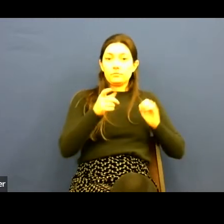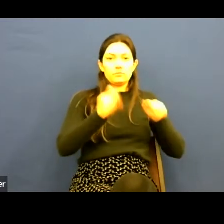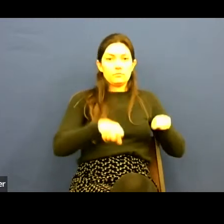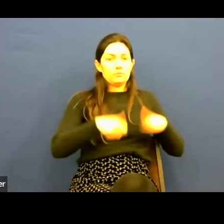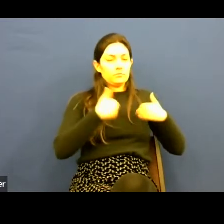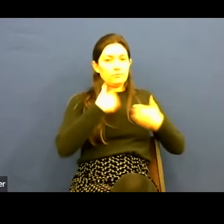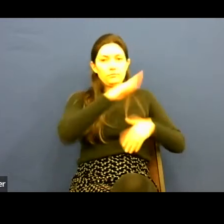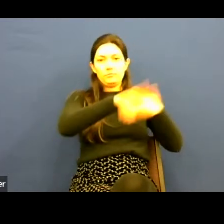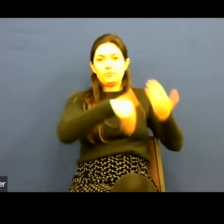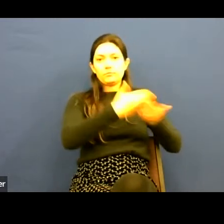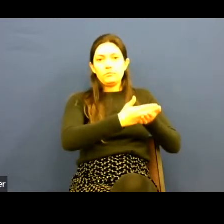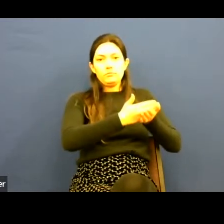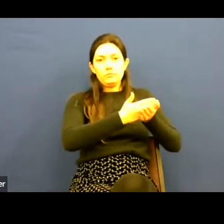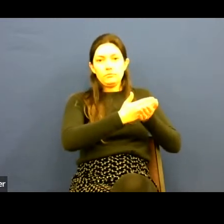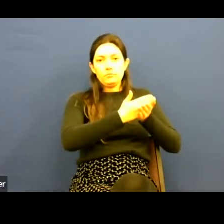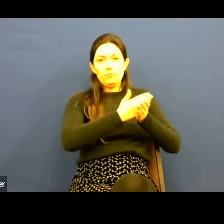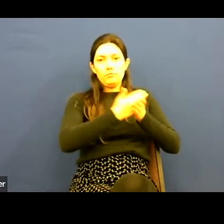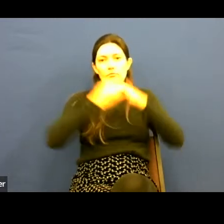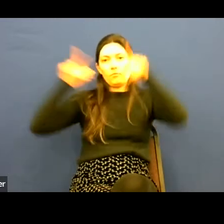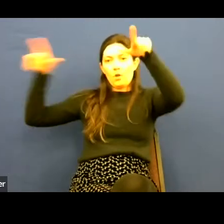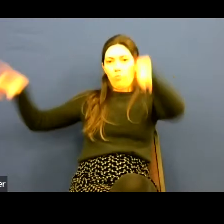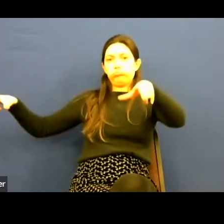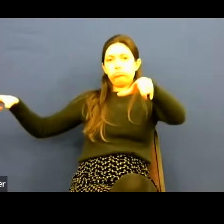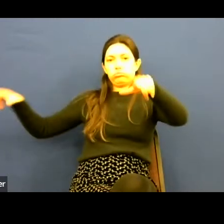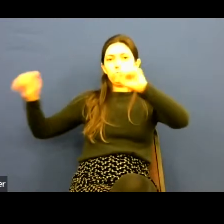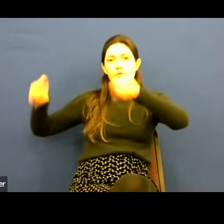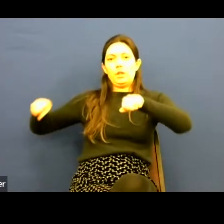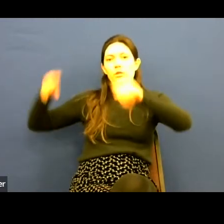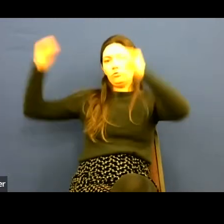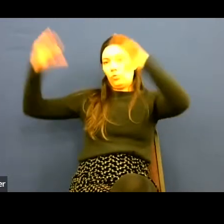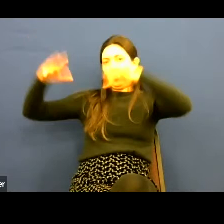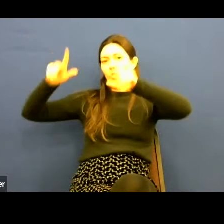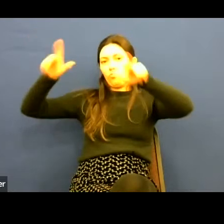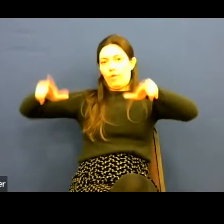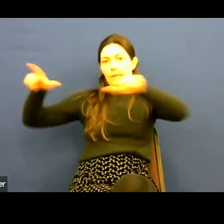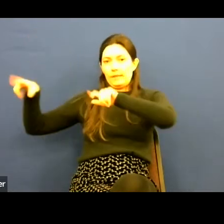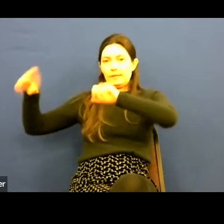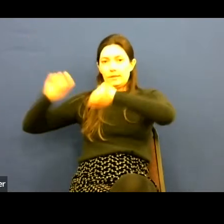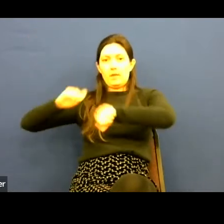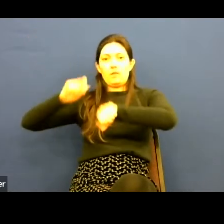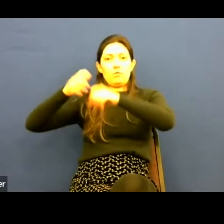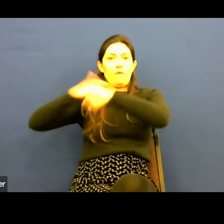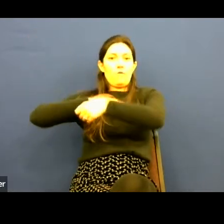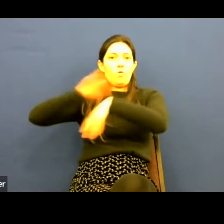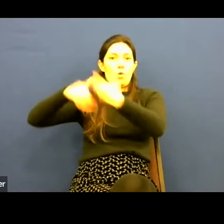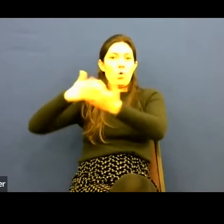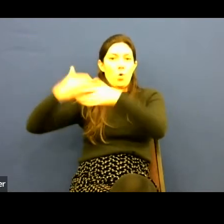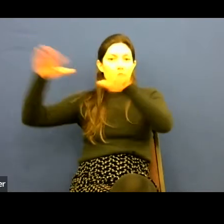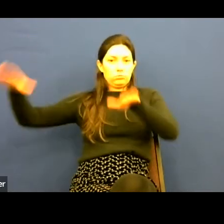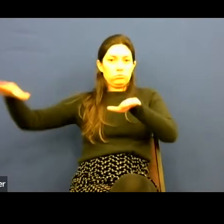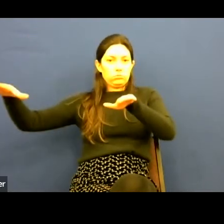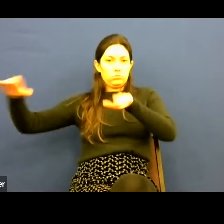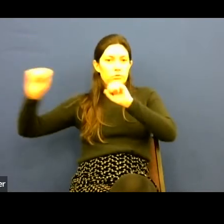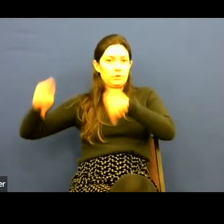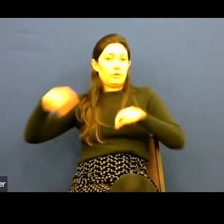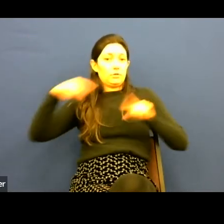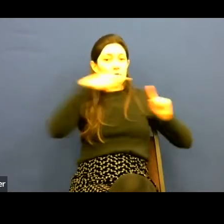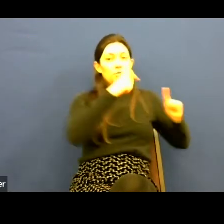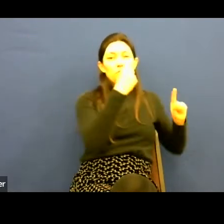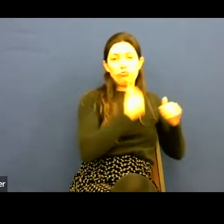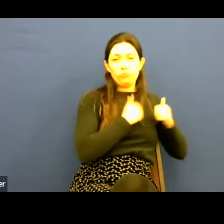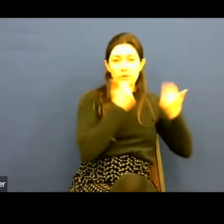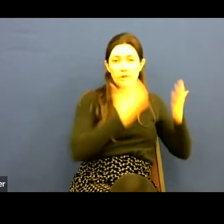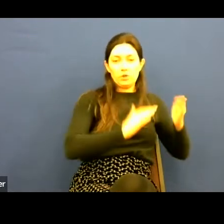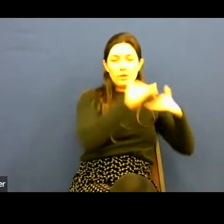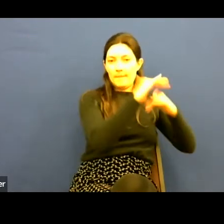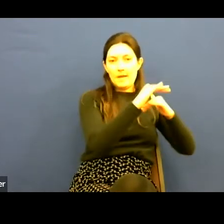roof with the solar arrays. In residential, you cannot. There